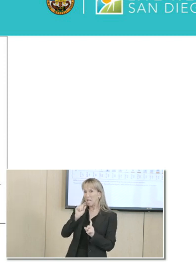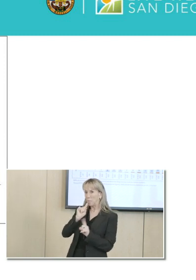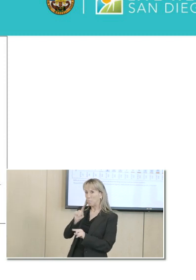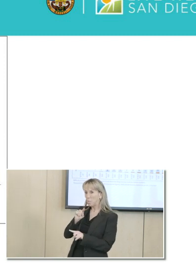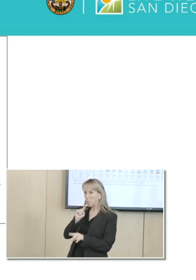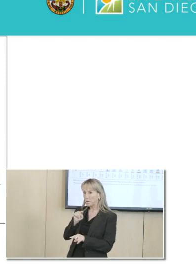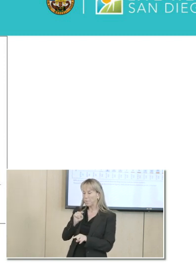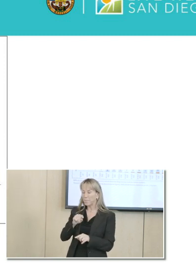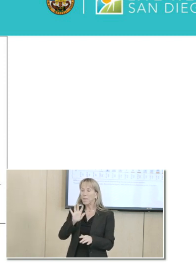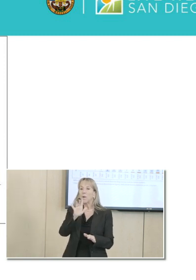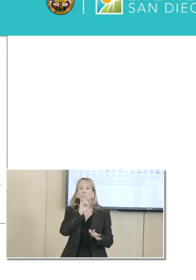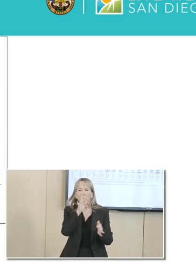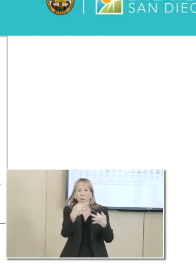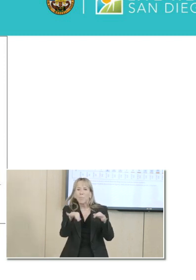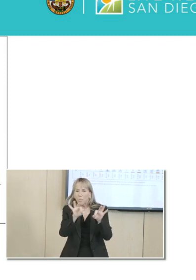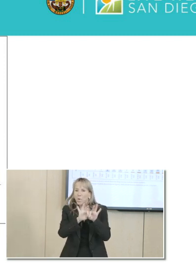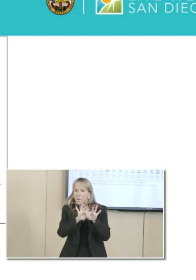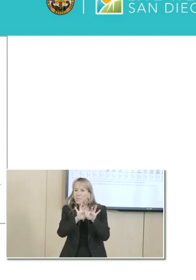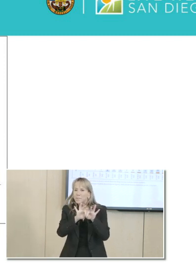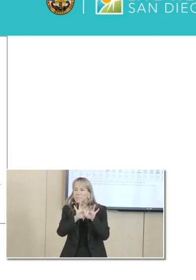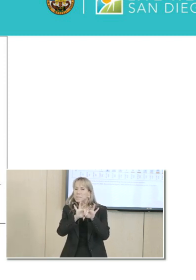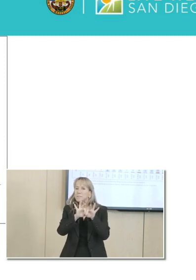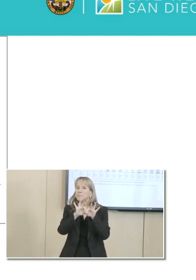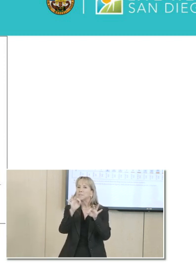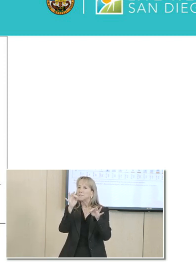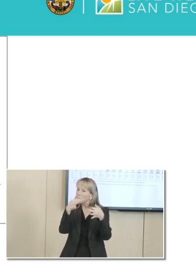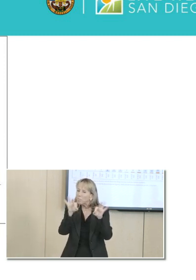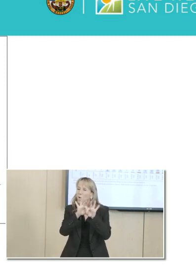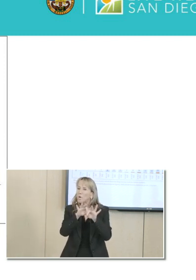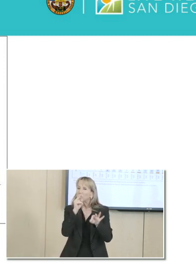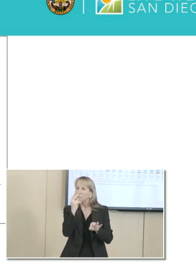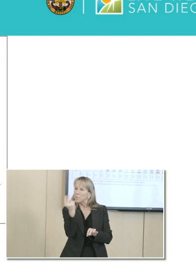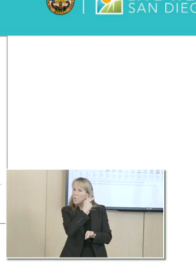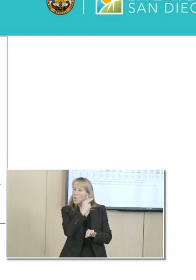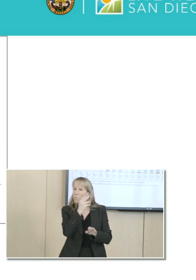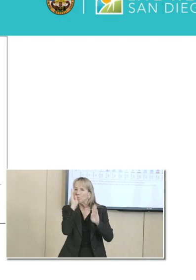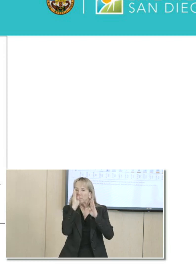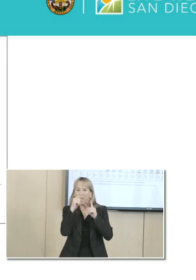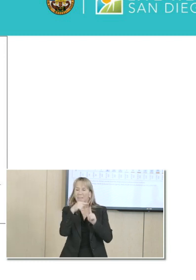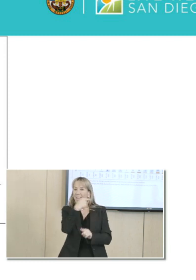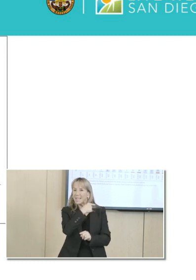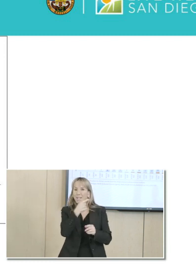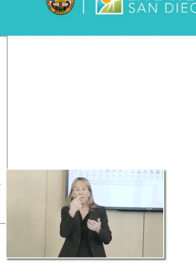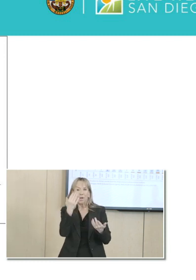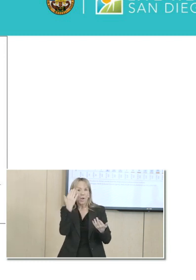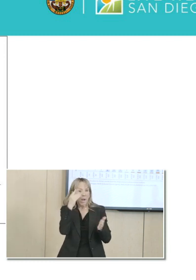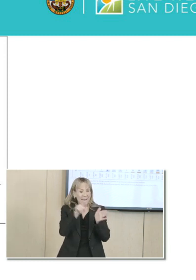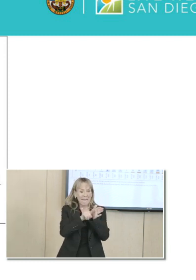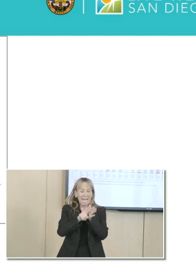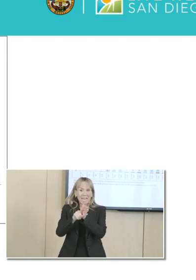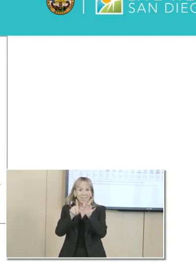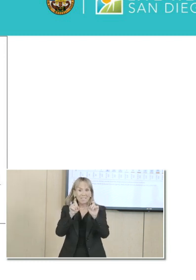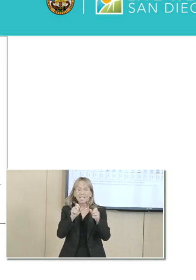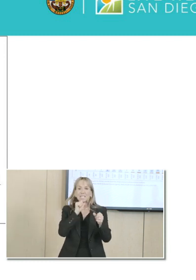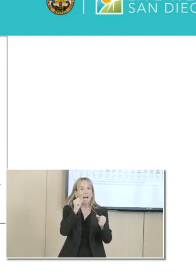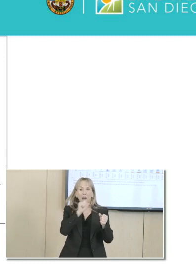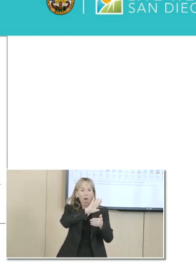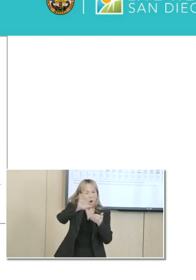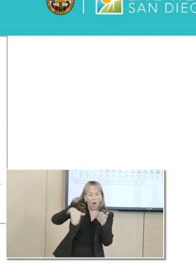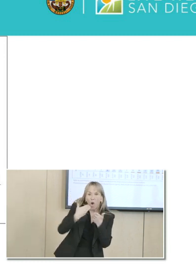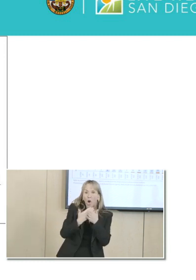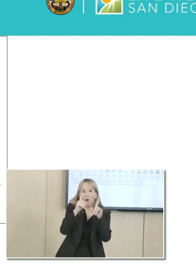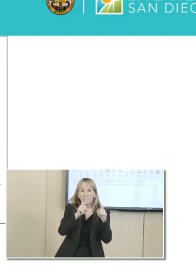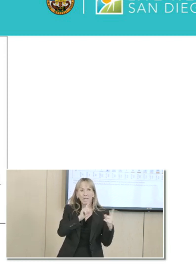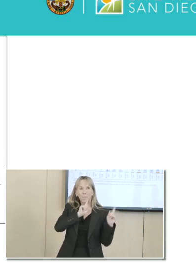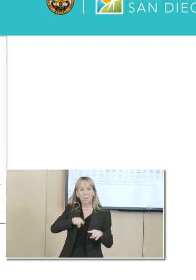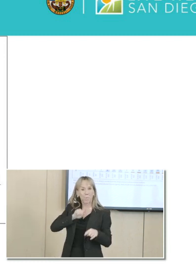is very important to note that for a long while, negative tests were not reported back to us. So not every test that was done